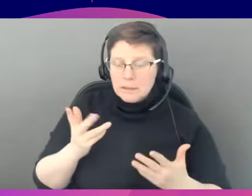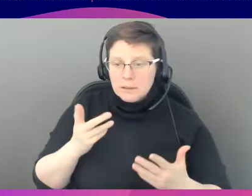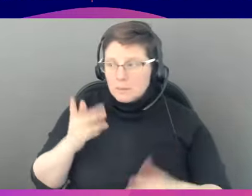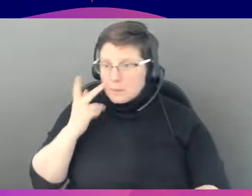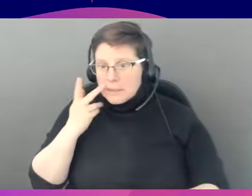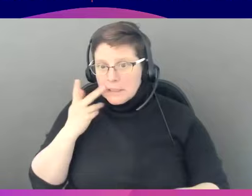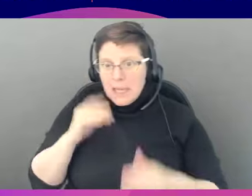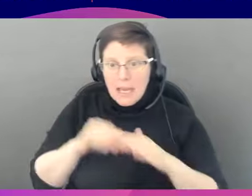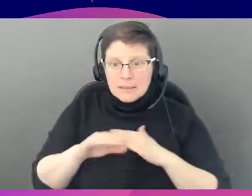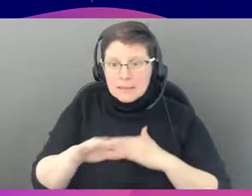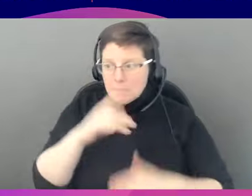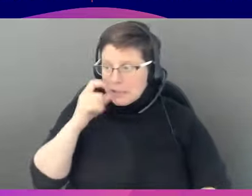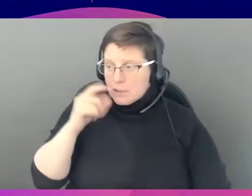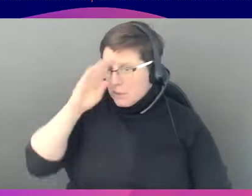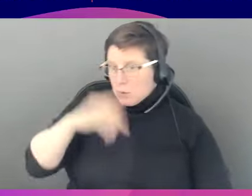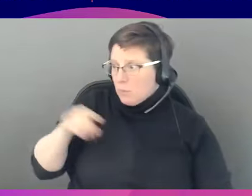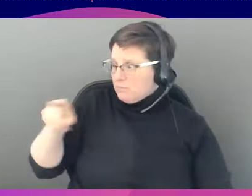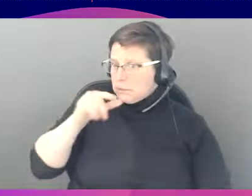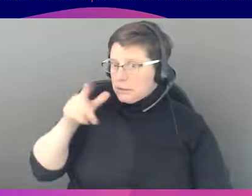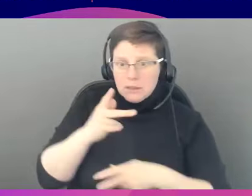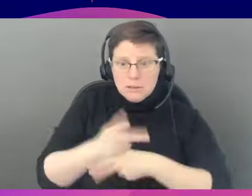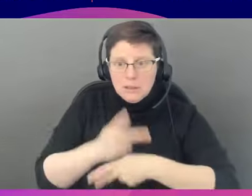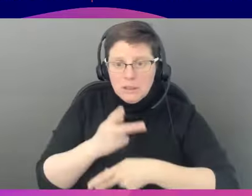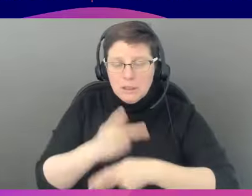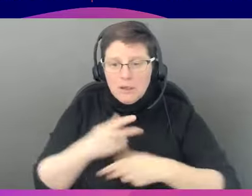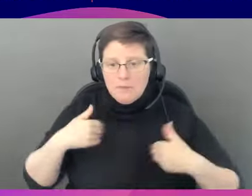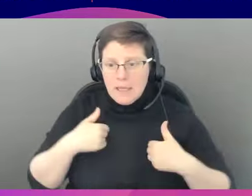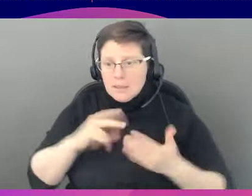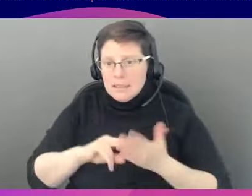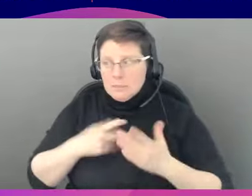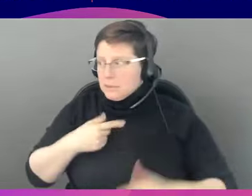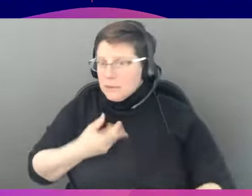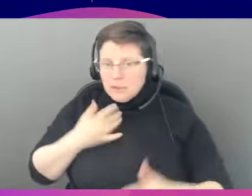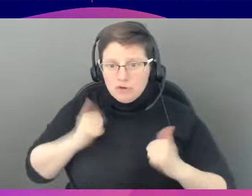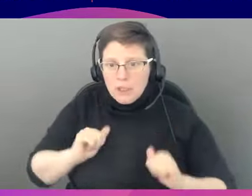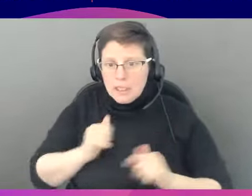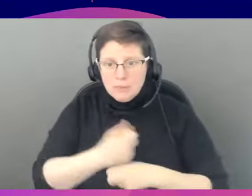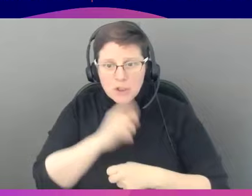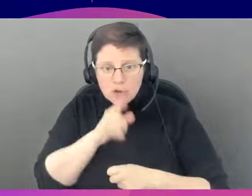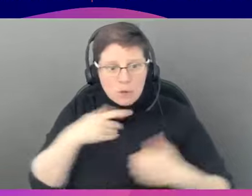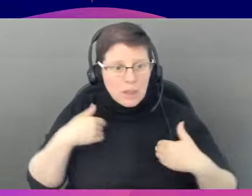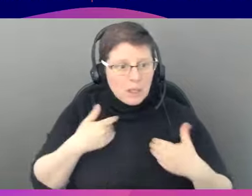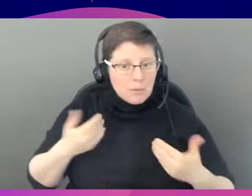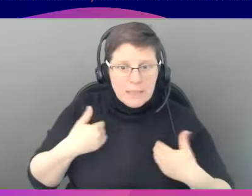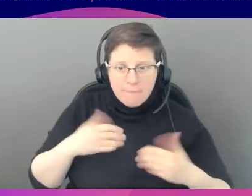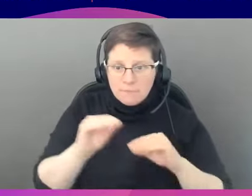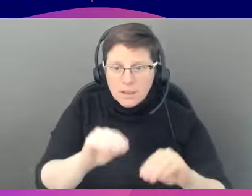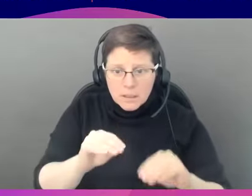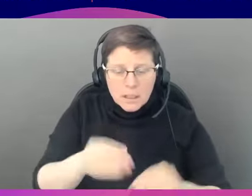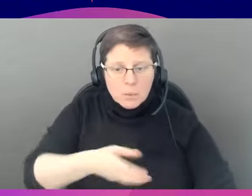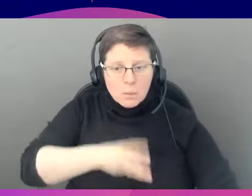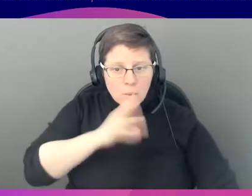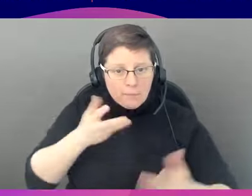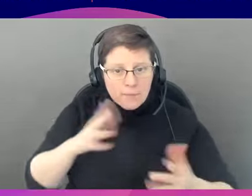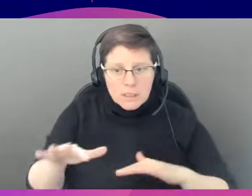the aggressor's not caring for the animals, and the survivor is trying to make sure their animals are cared for. So